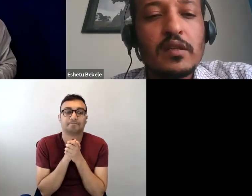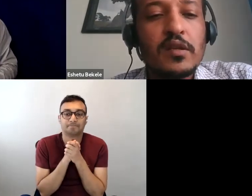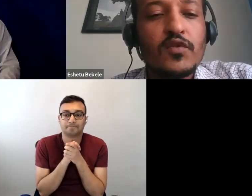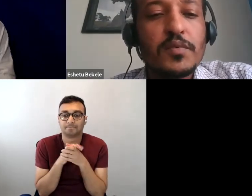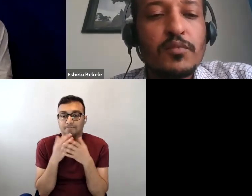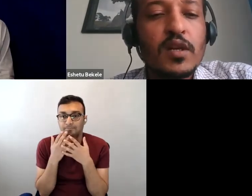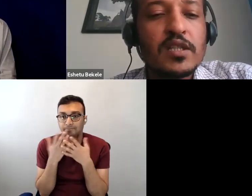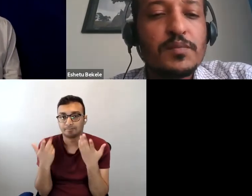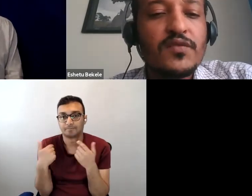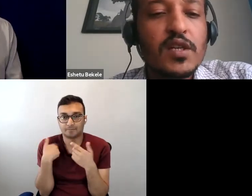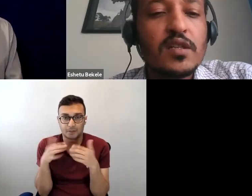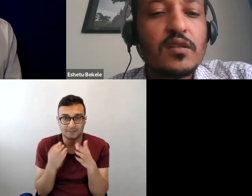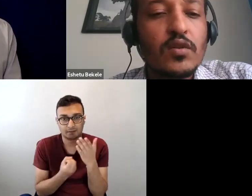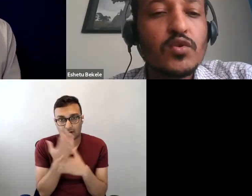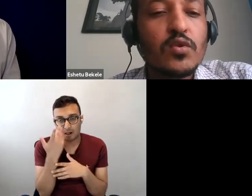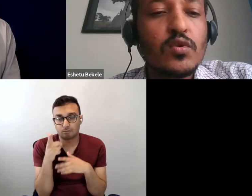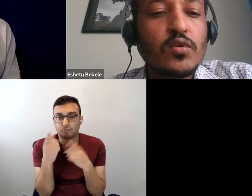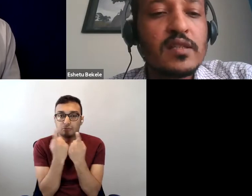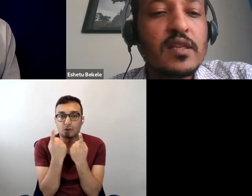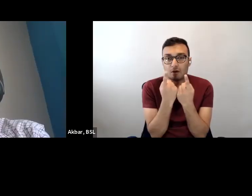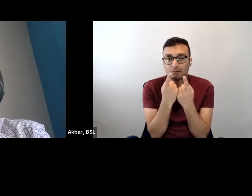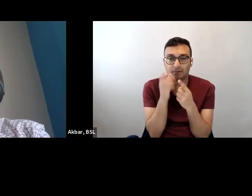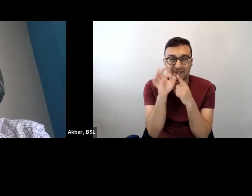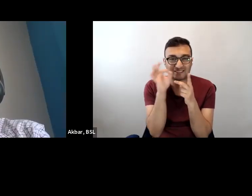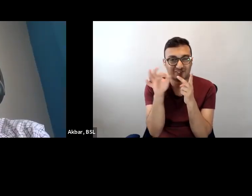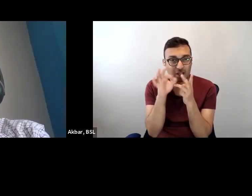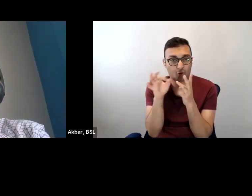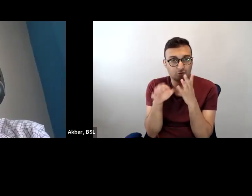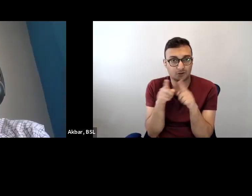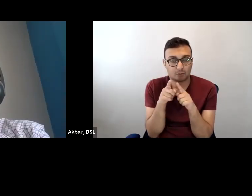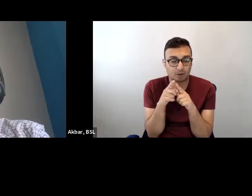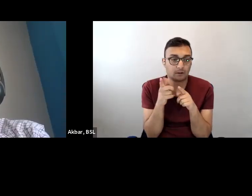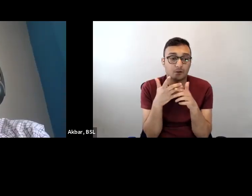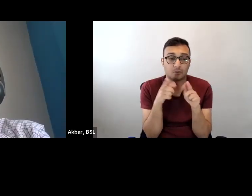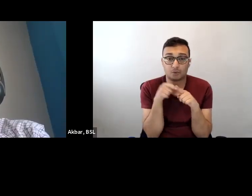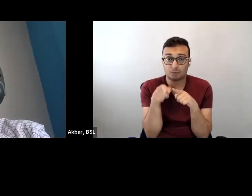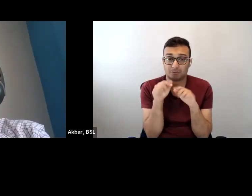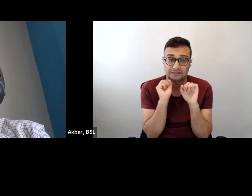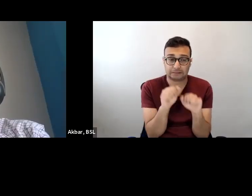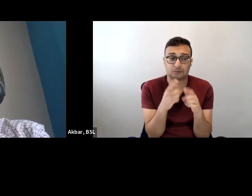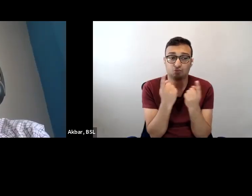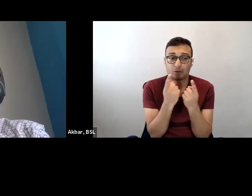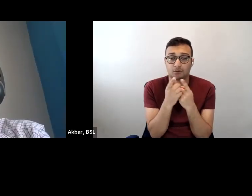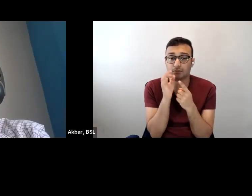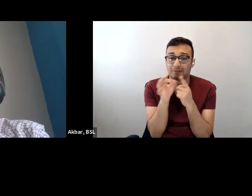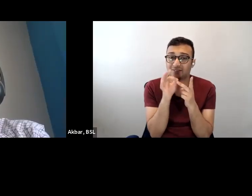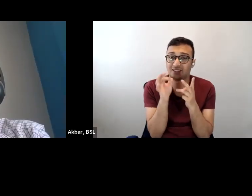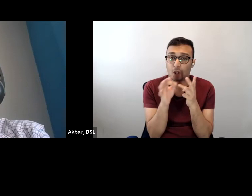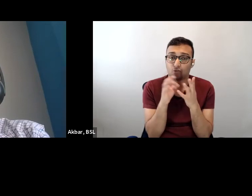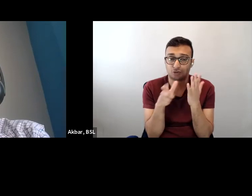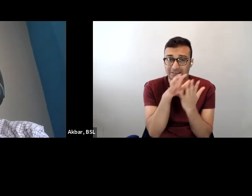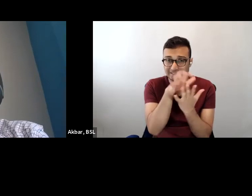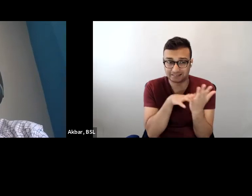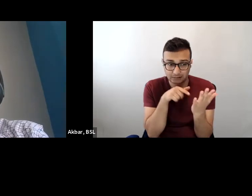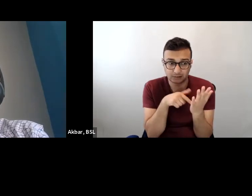we developed a product specification. Also in this development of product specification, we gather